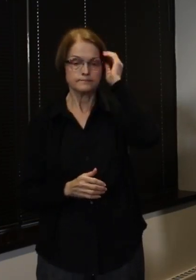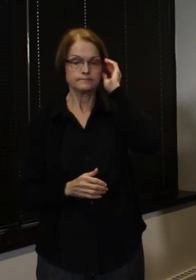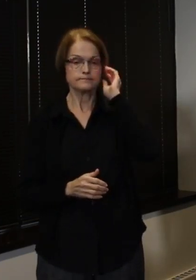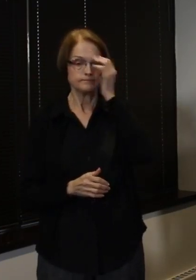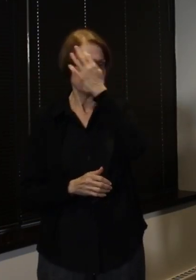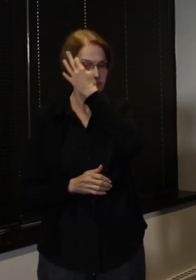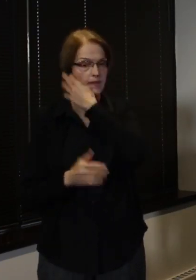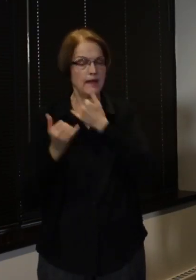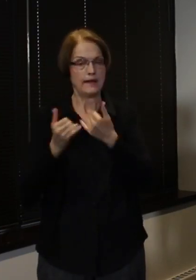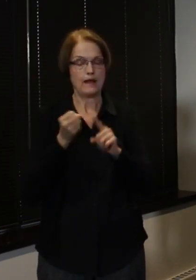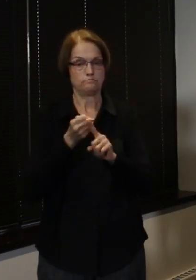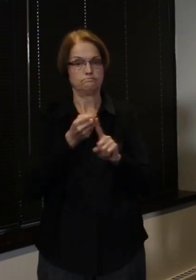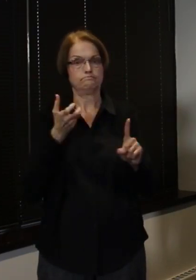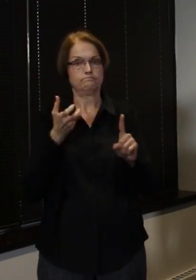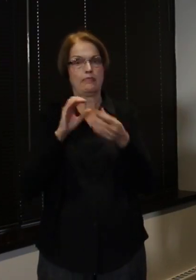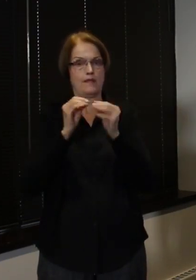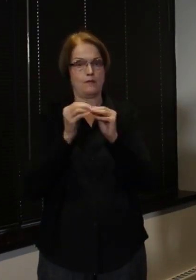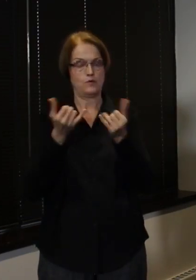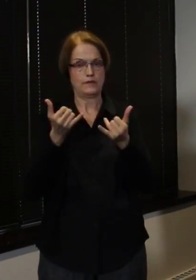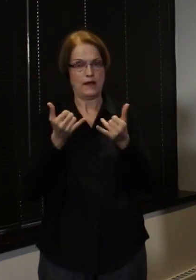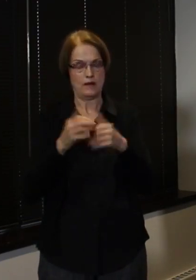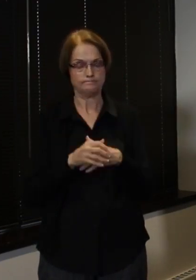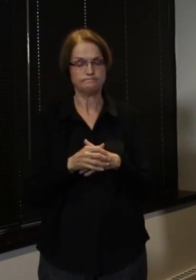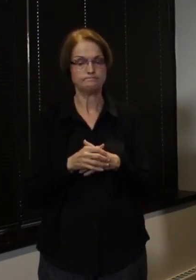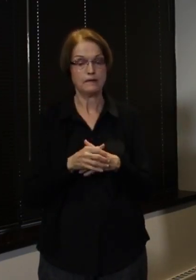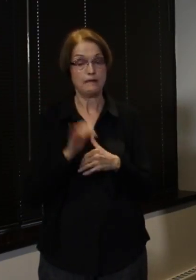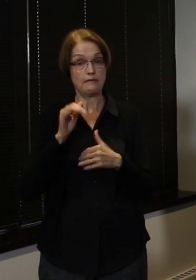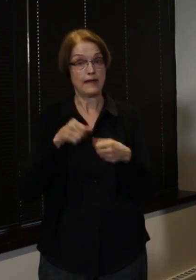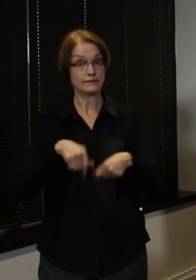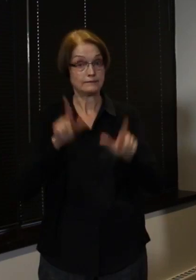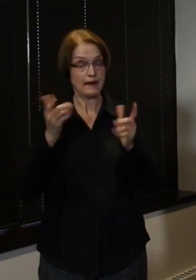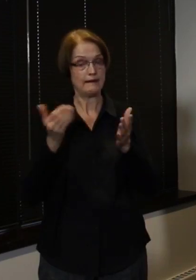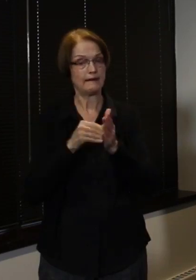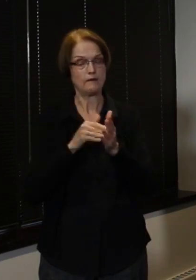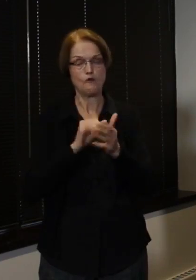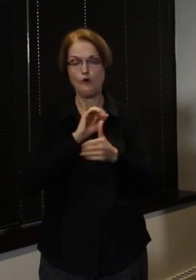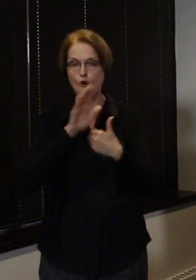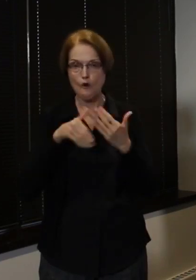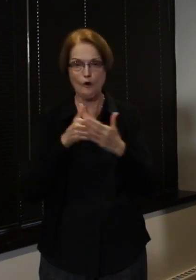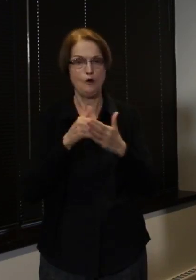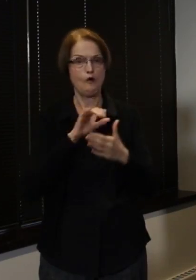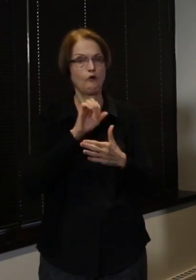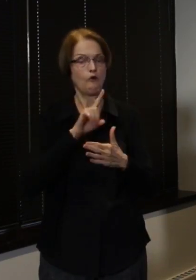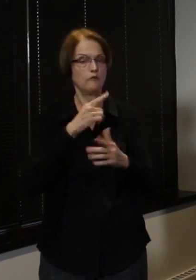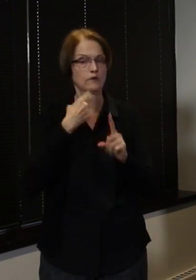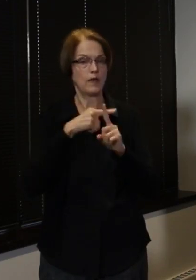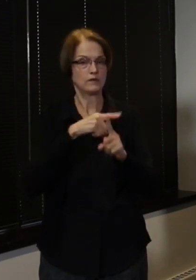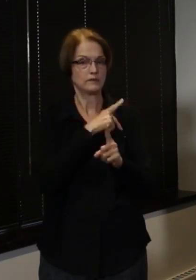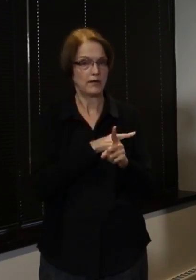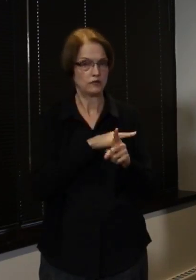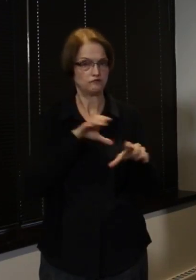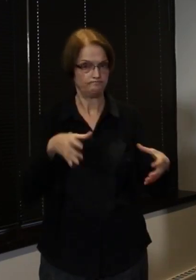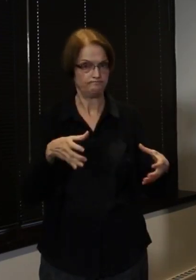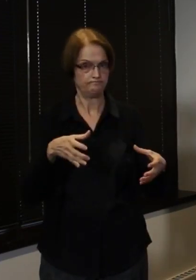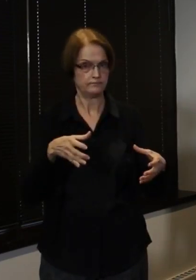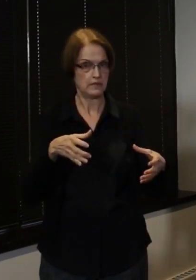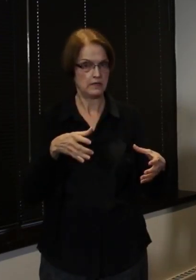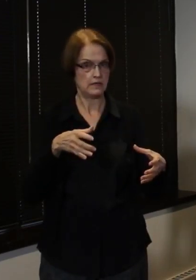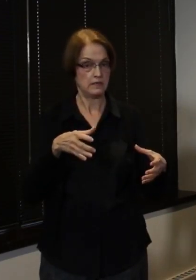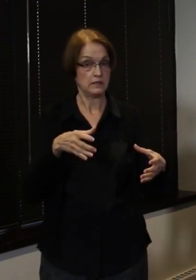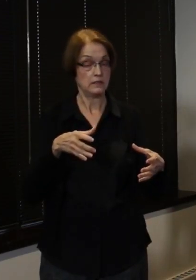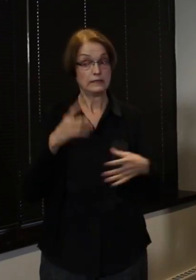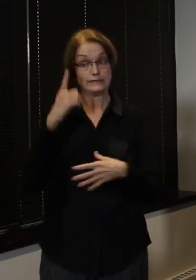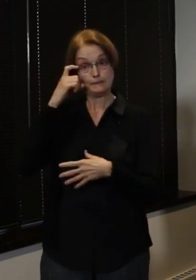Taking a deeper dive into our numbers, this slide represents again all of our COVID positive patients and doesn't include those